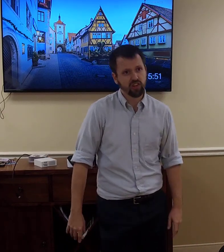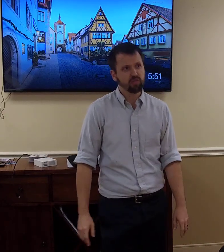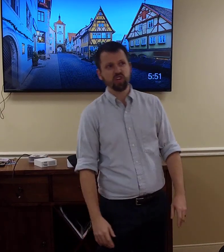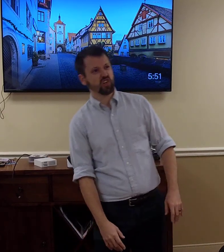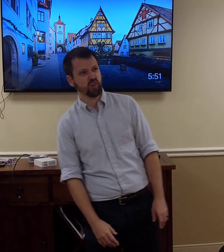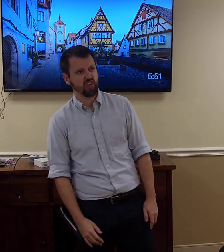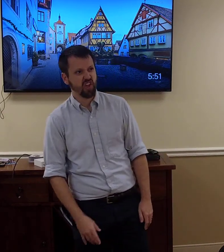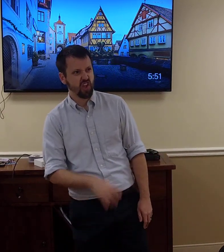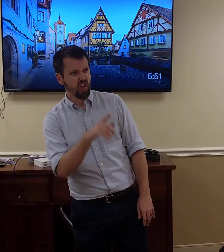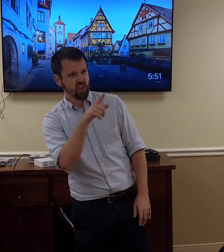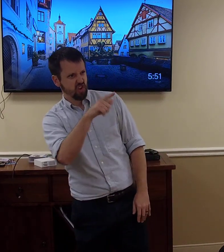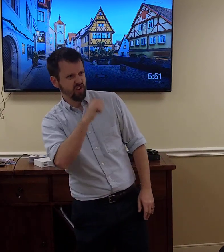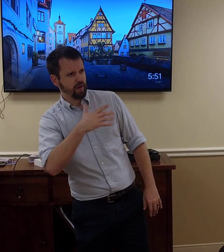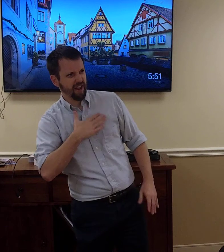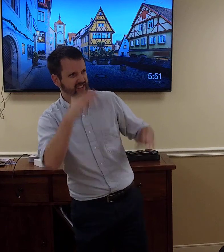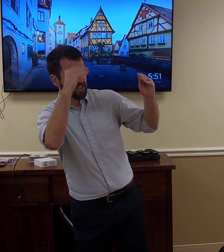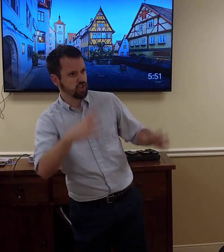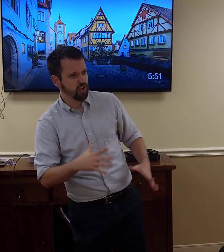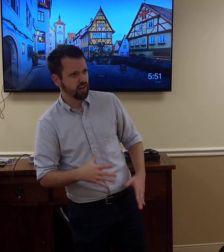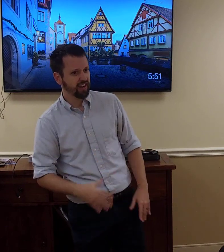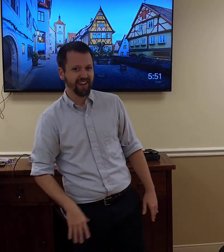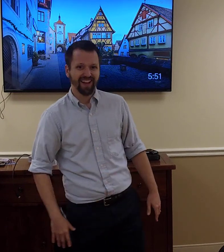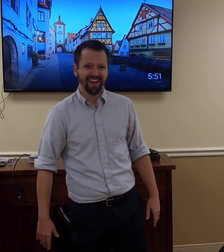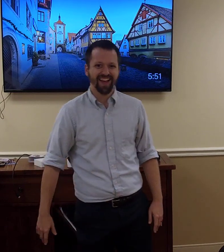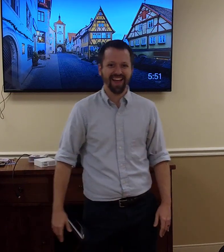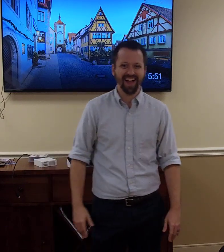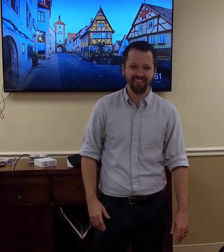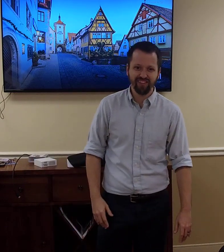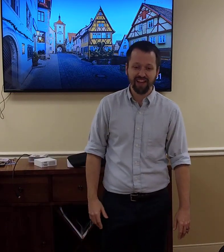at me and she goes, "You're not my teacher." I'm like,